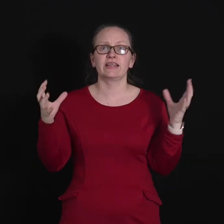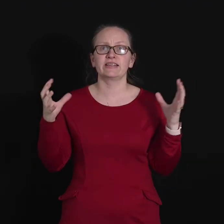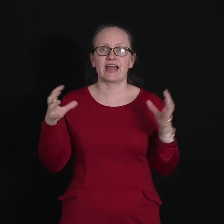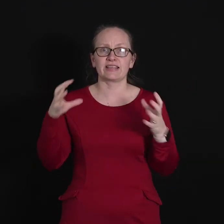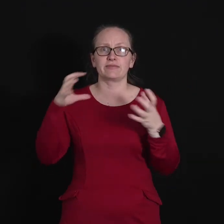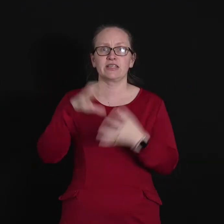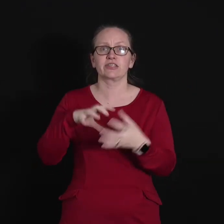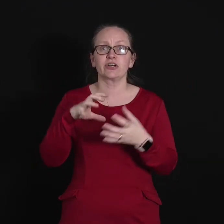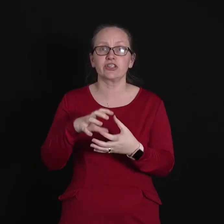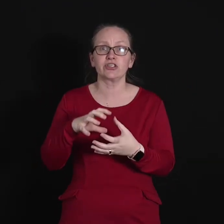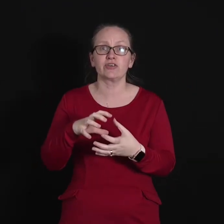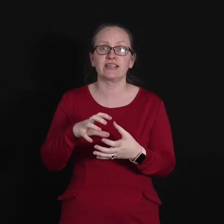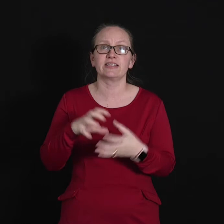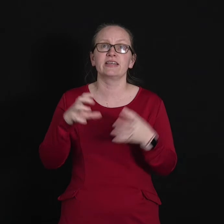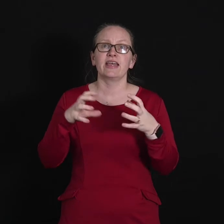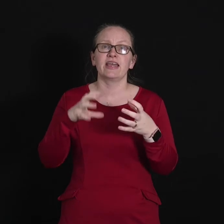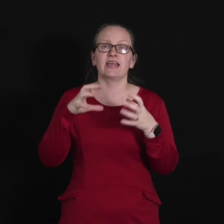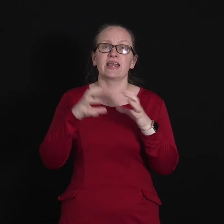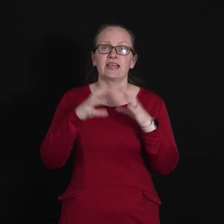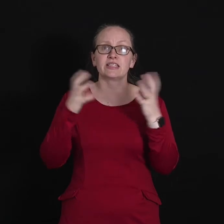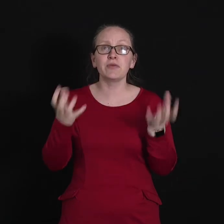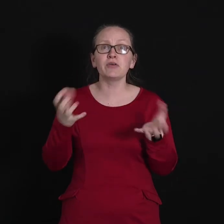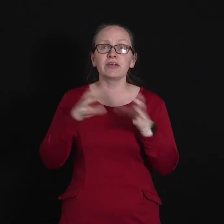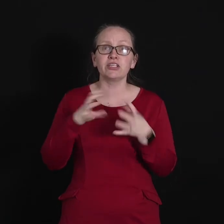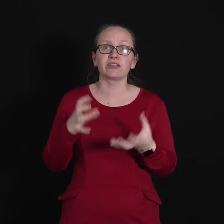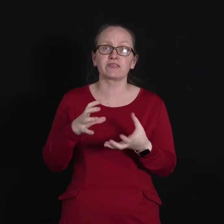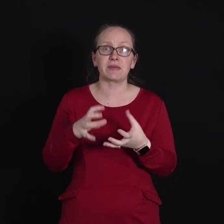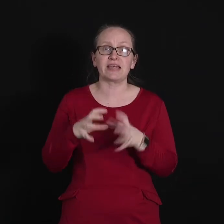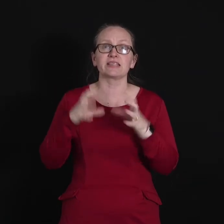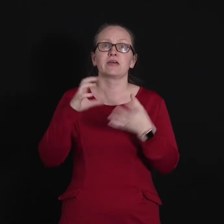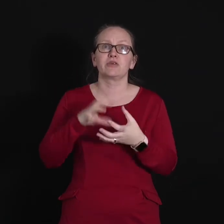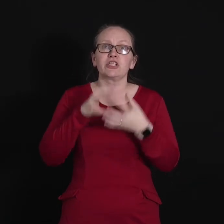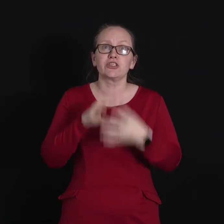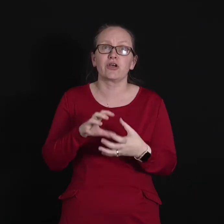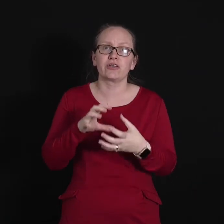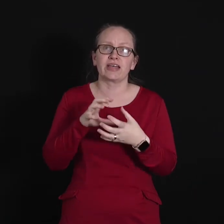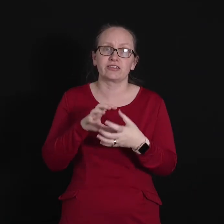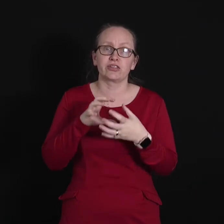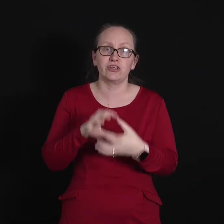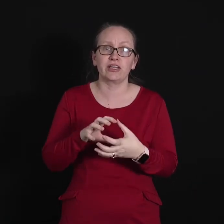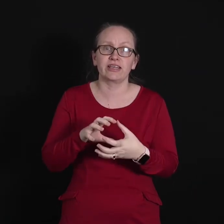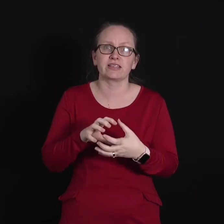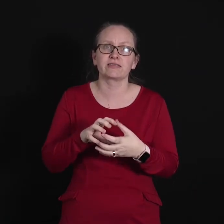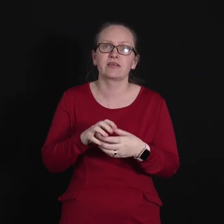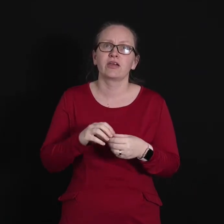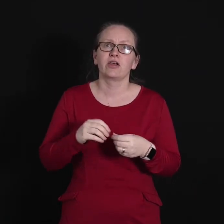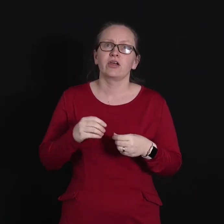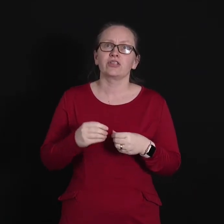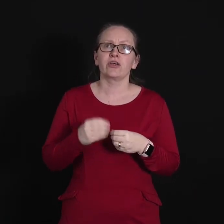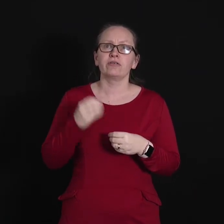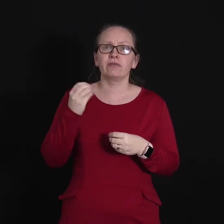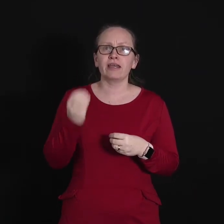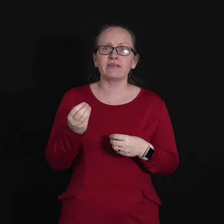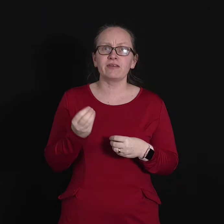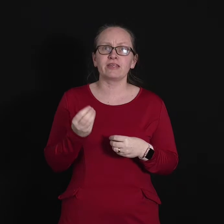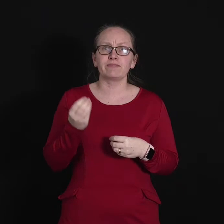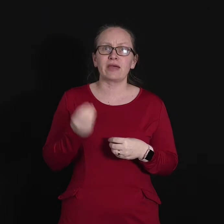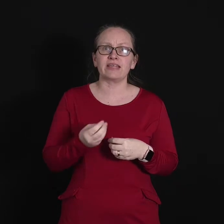an atom is concentrated in a small region of space which is known as the nucleus. So Rutherford based